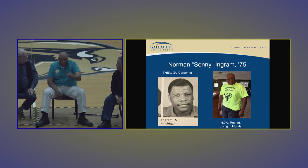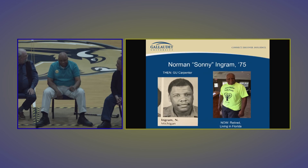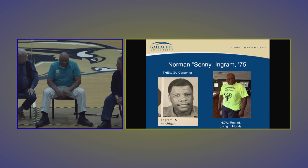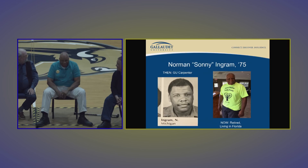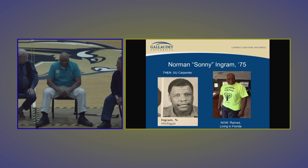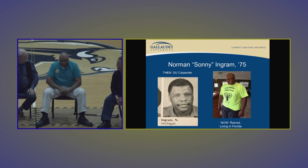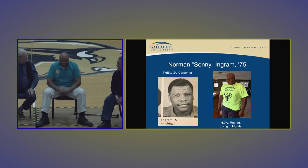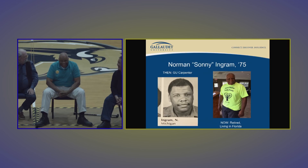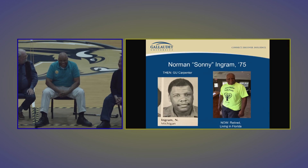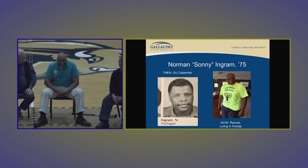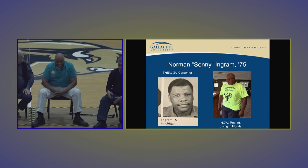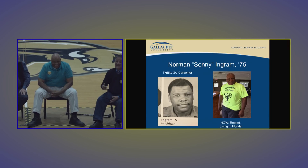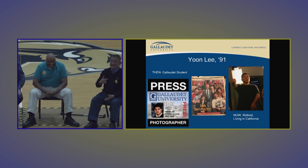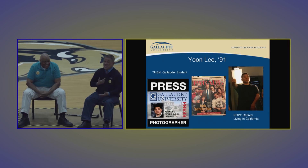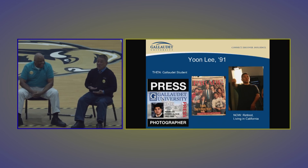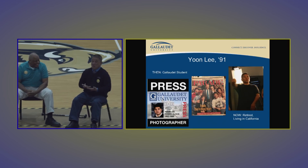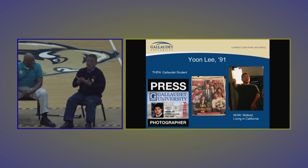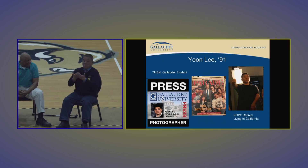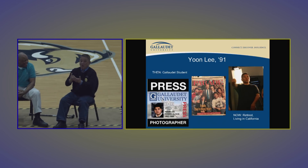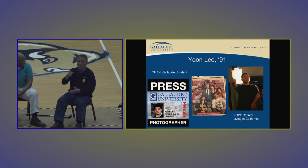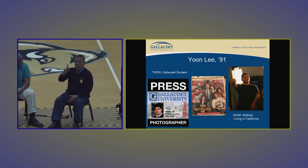I live in Florida.